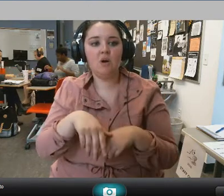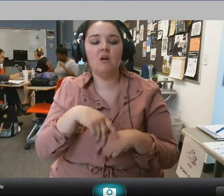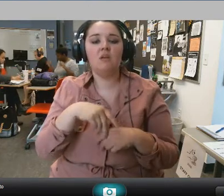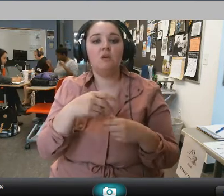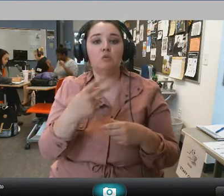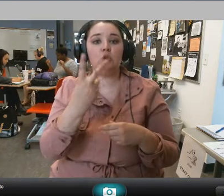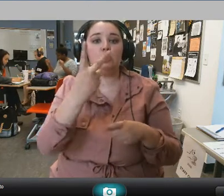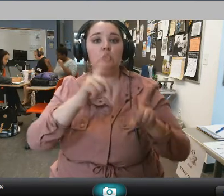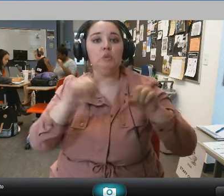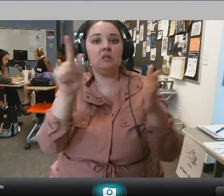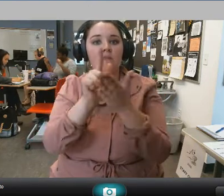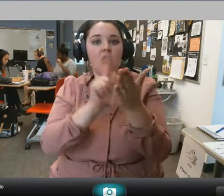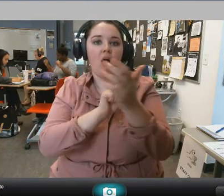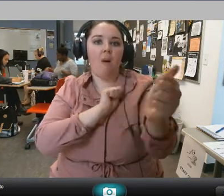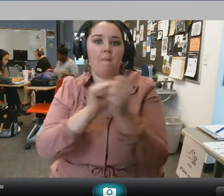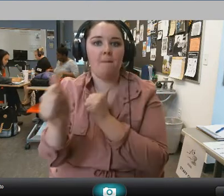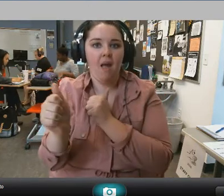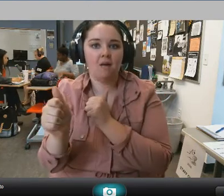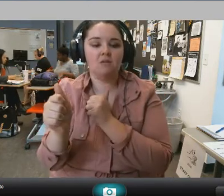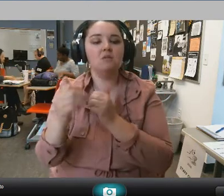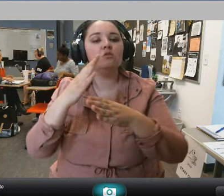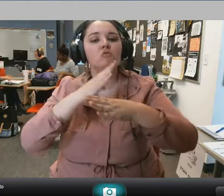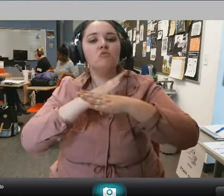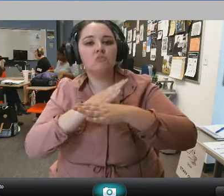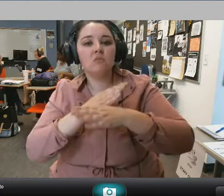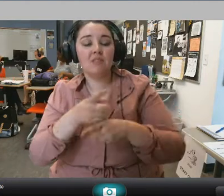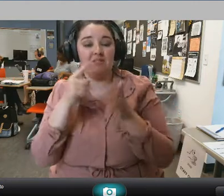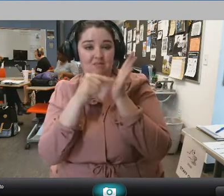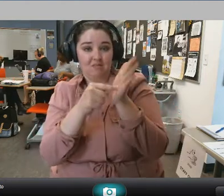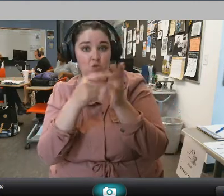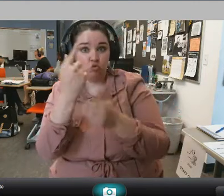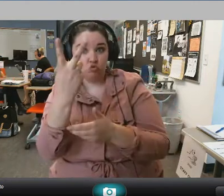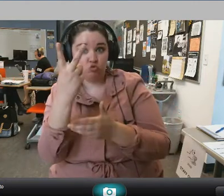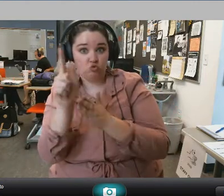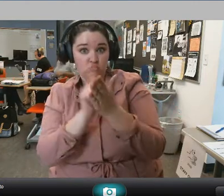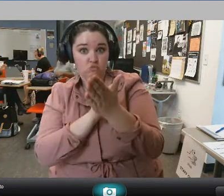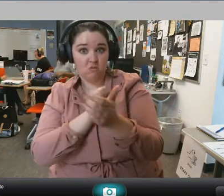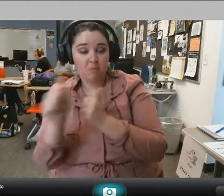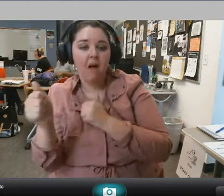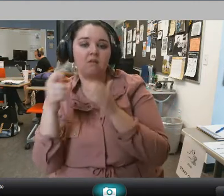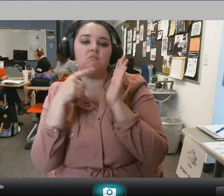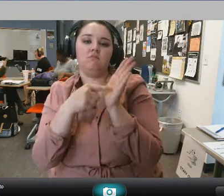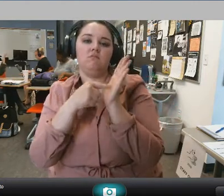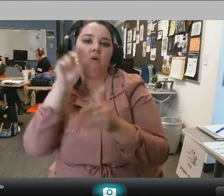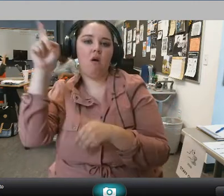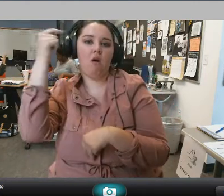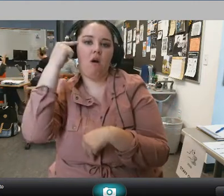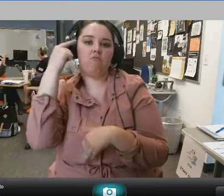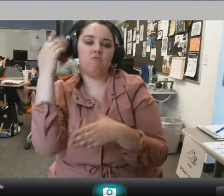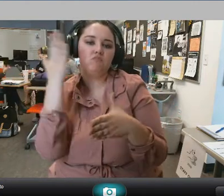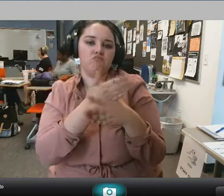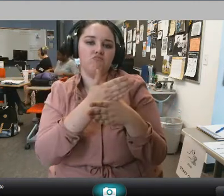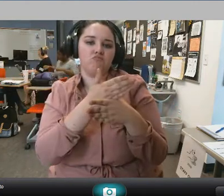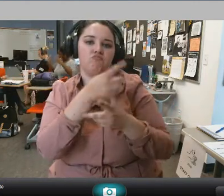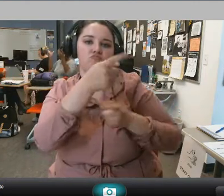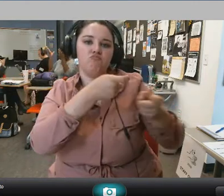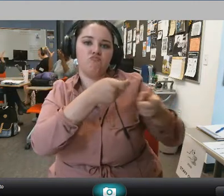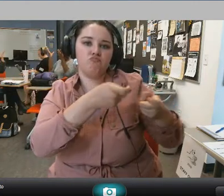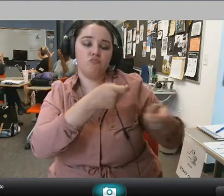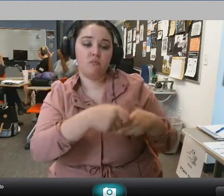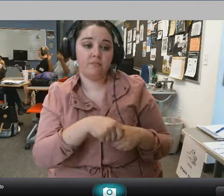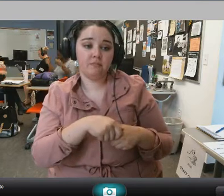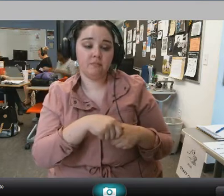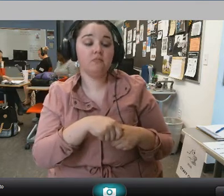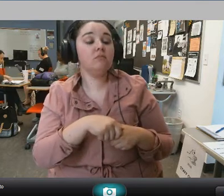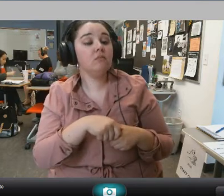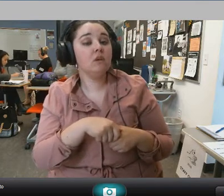was passed. That's an example of government regulation. But remember, government regulation can go